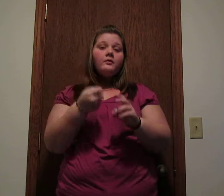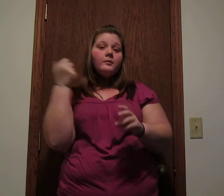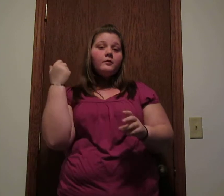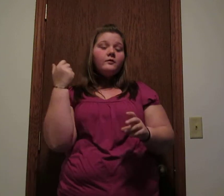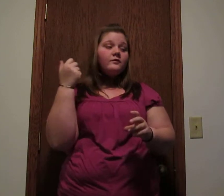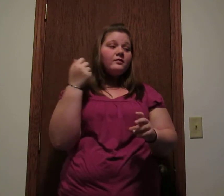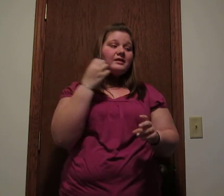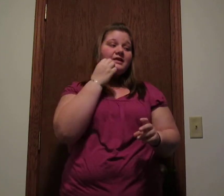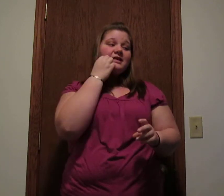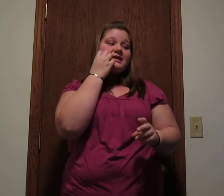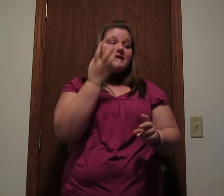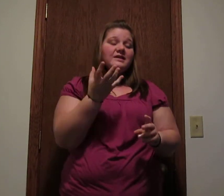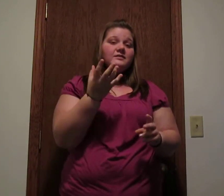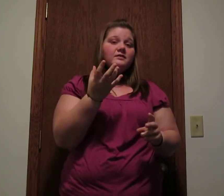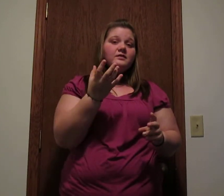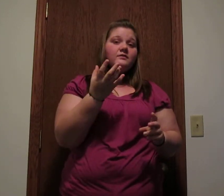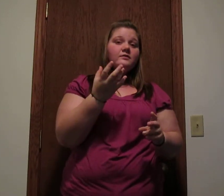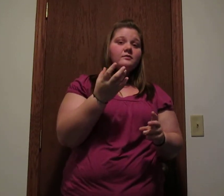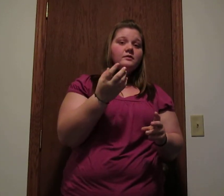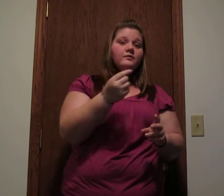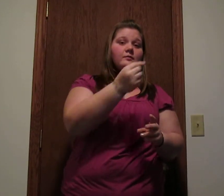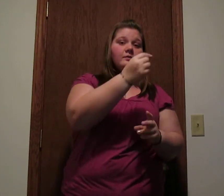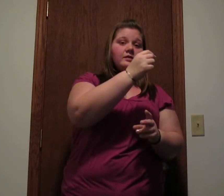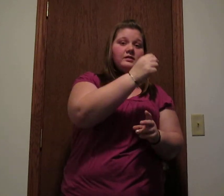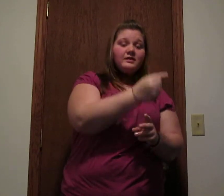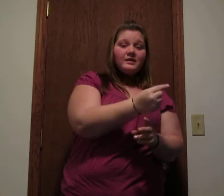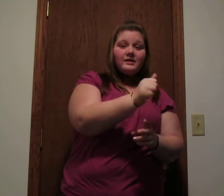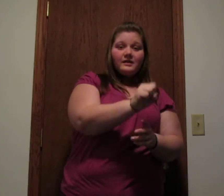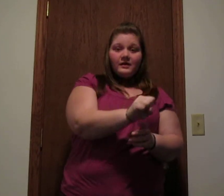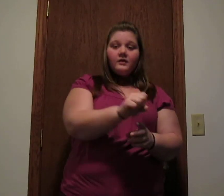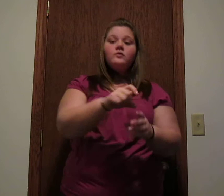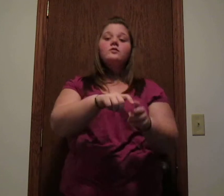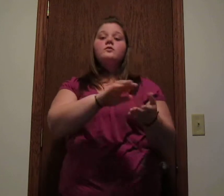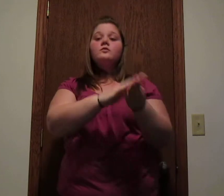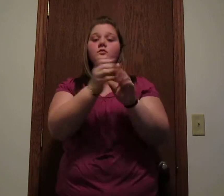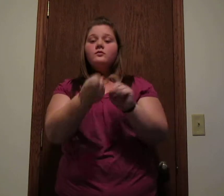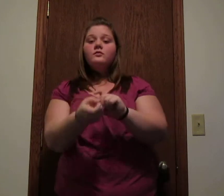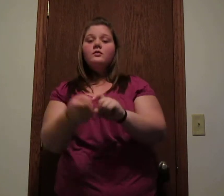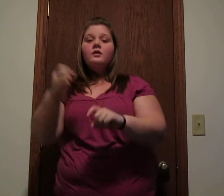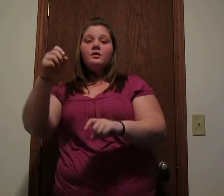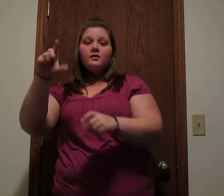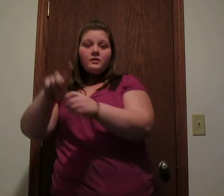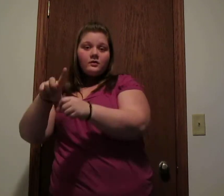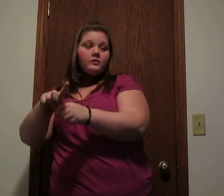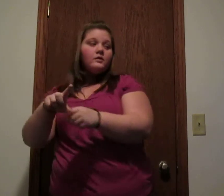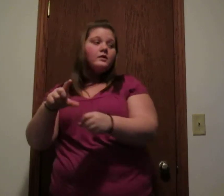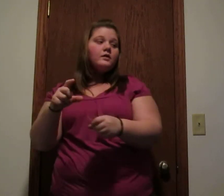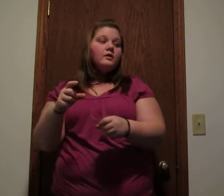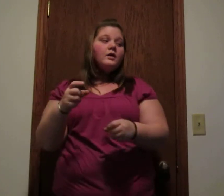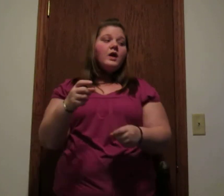way to say take the heat out of it? Cool it. If you cool water vapor, it turns into liquid. If you cool liquid, it turns